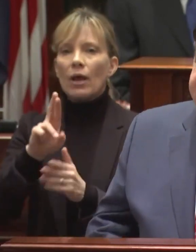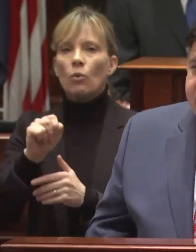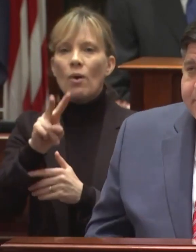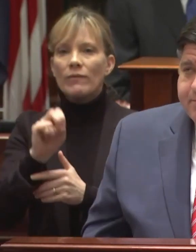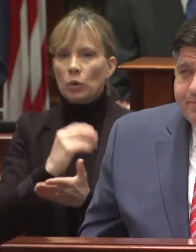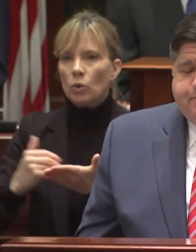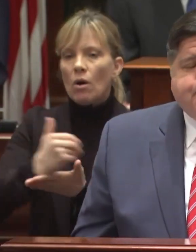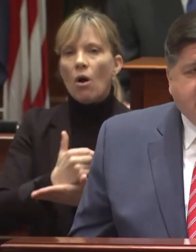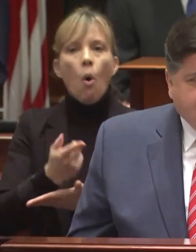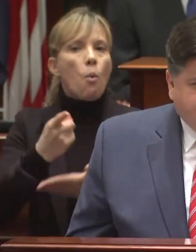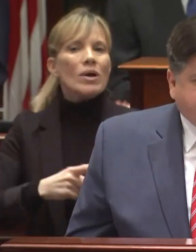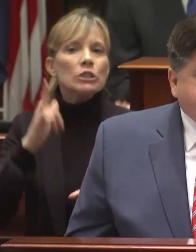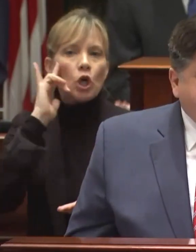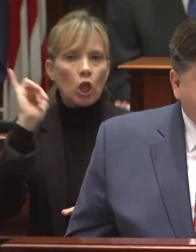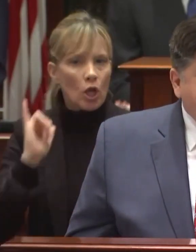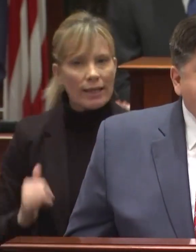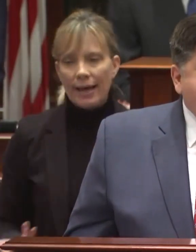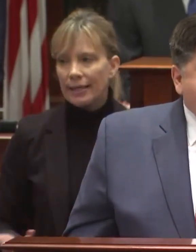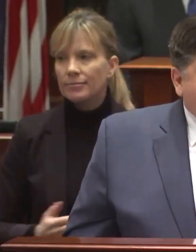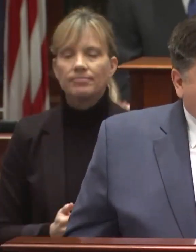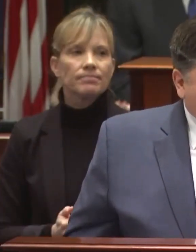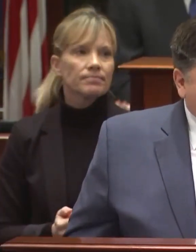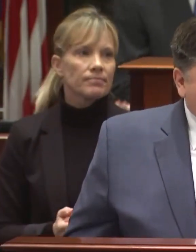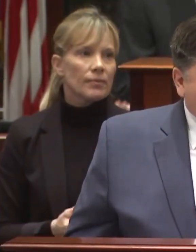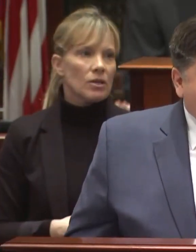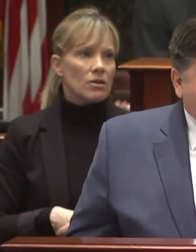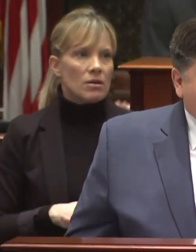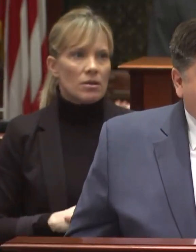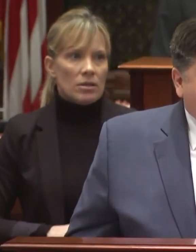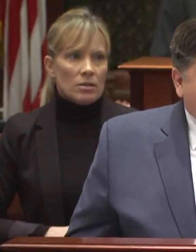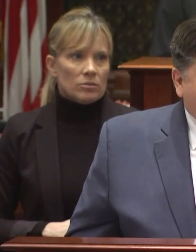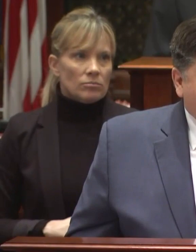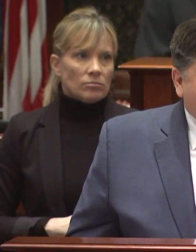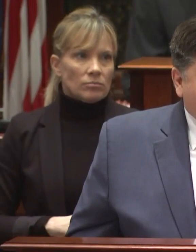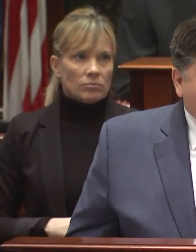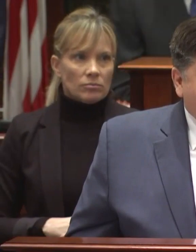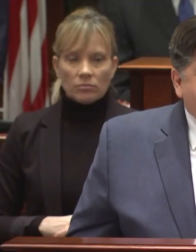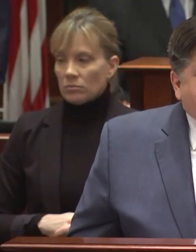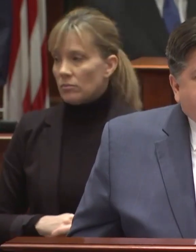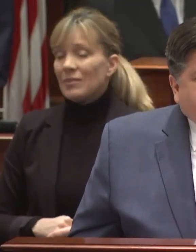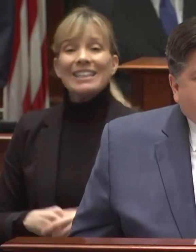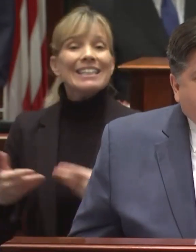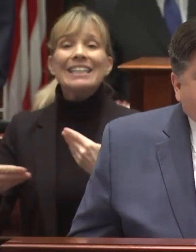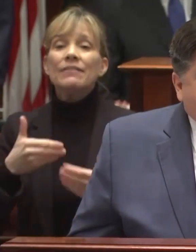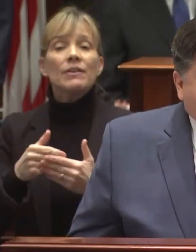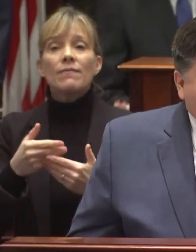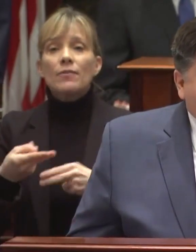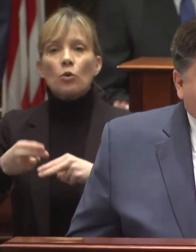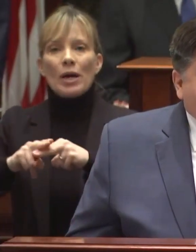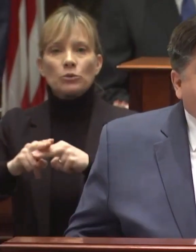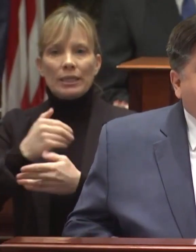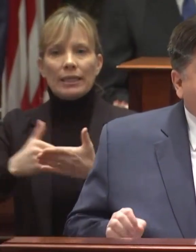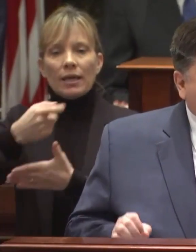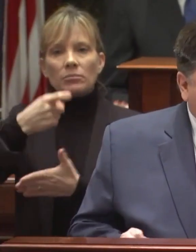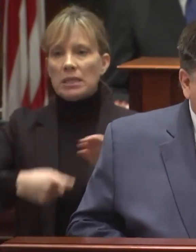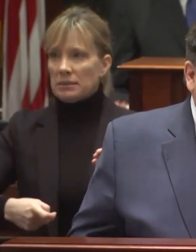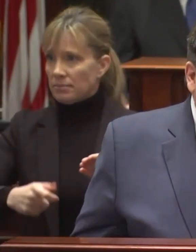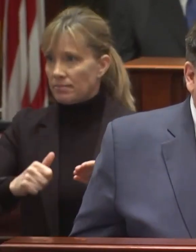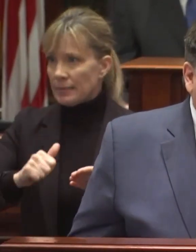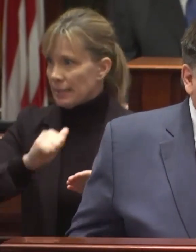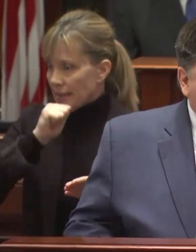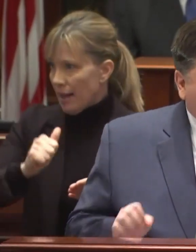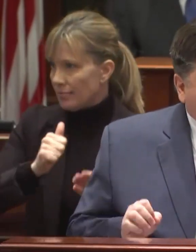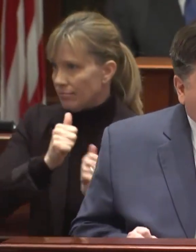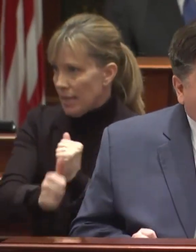picture will be. even if the graduated income tax does not